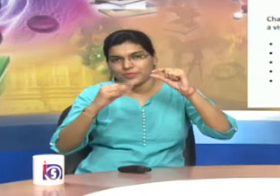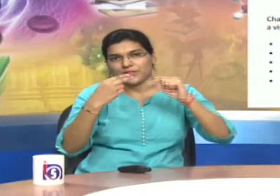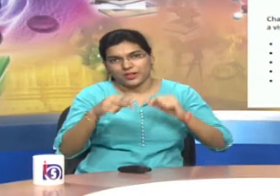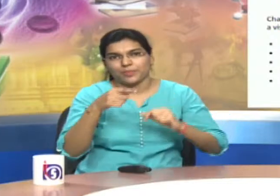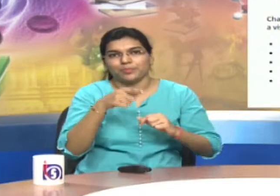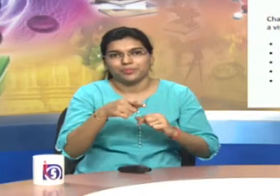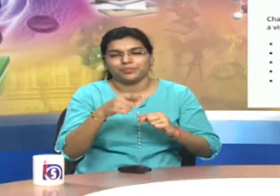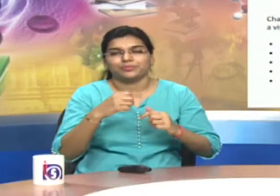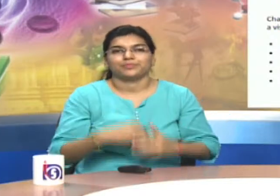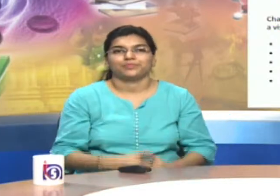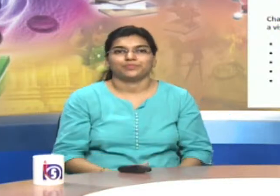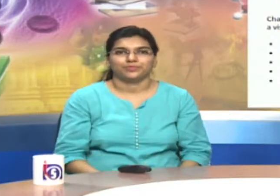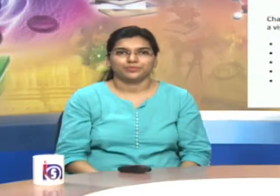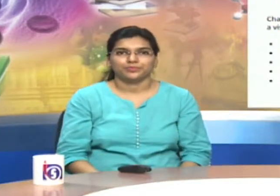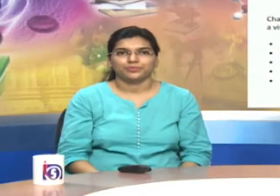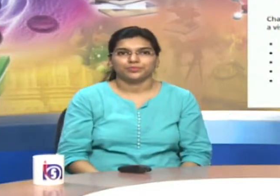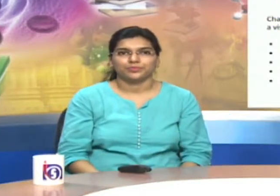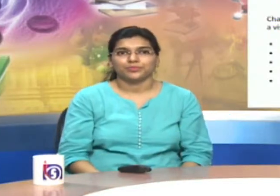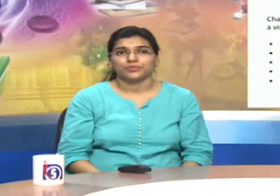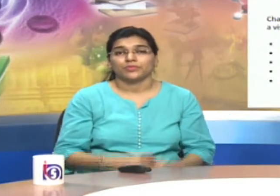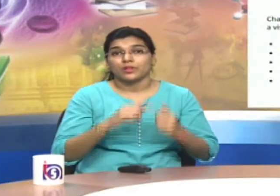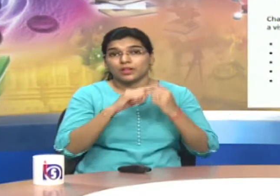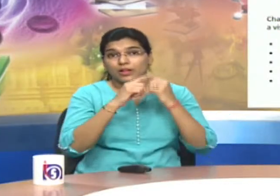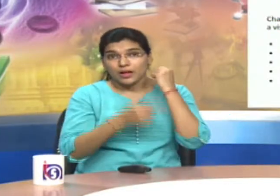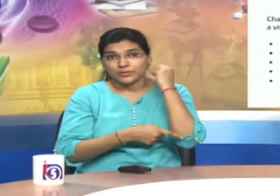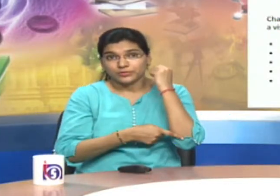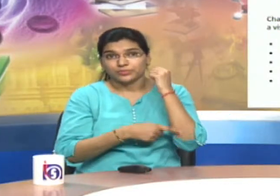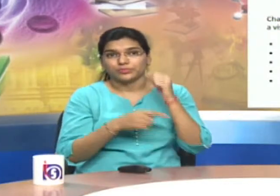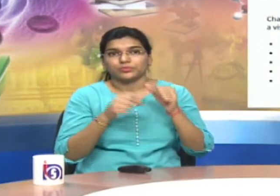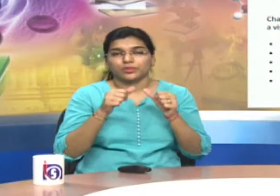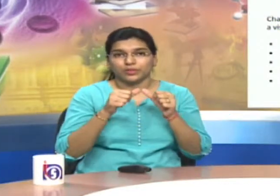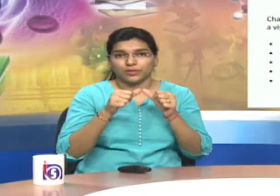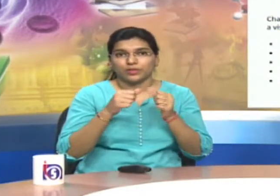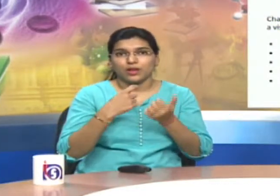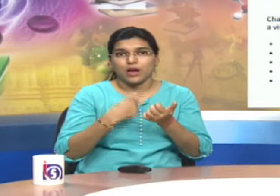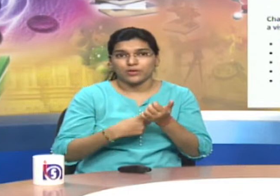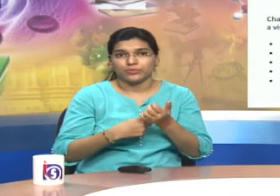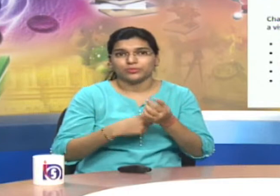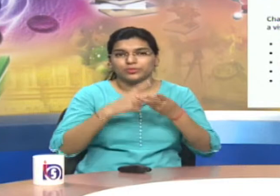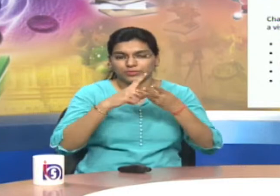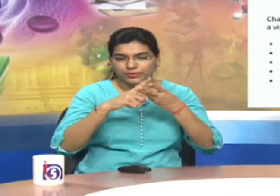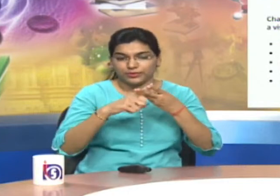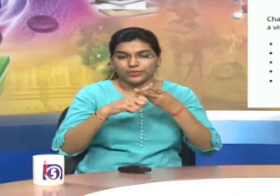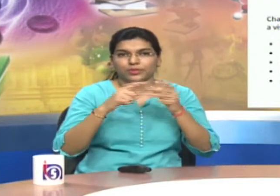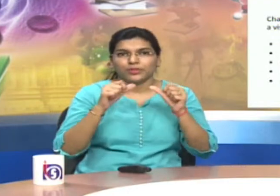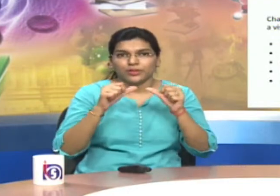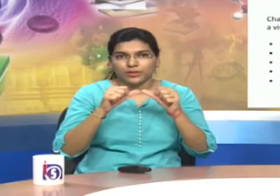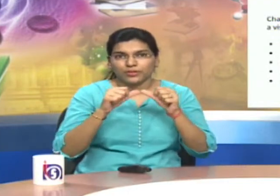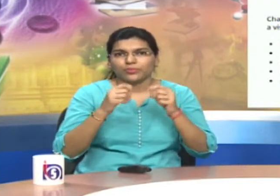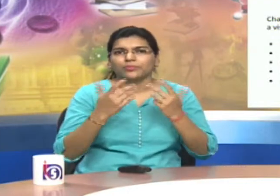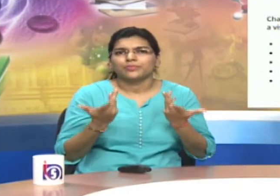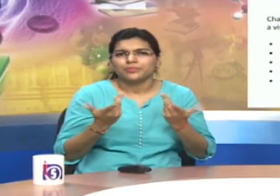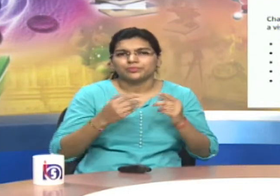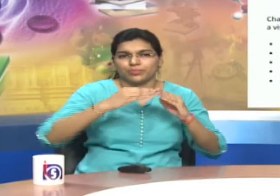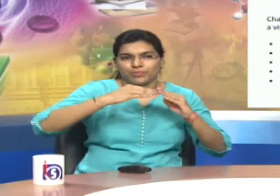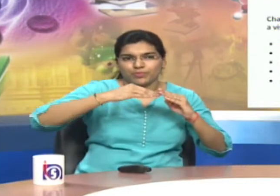Bar chart is also horizontal and vertical. Then at last, that is area